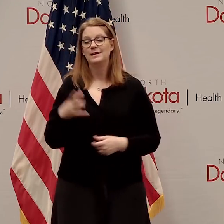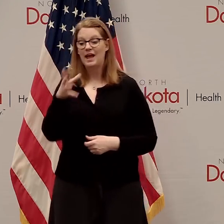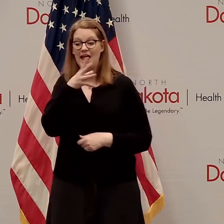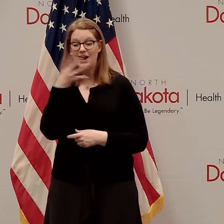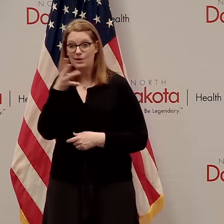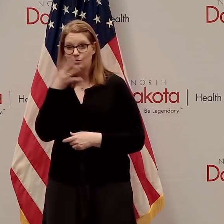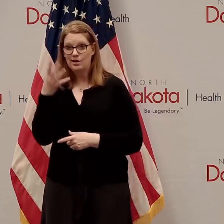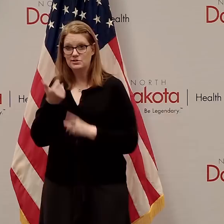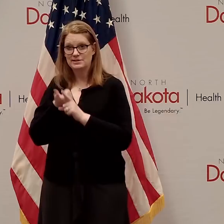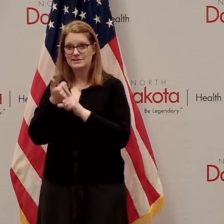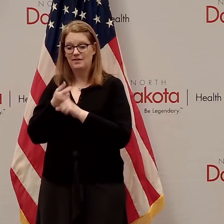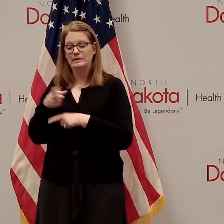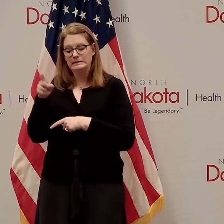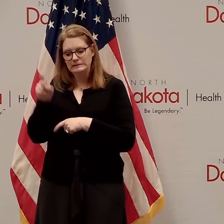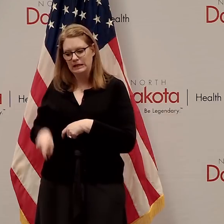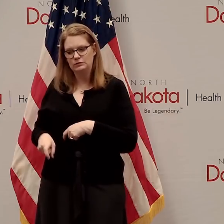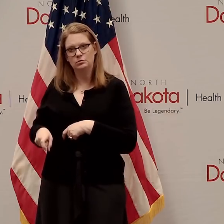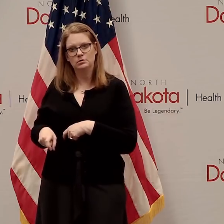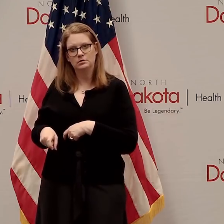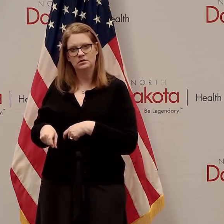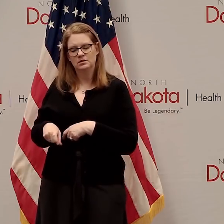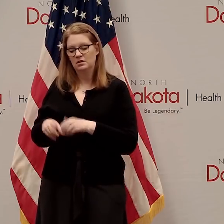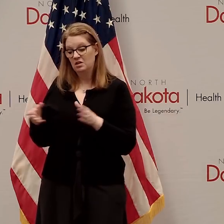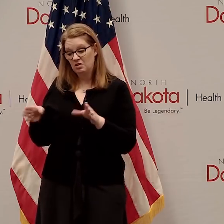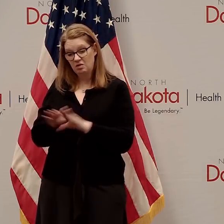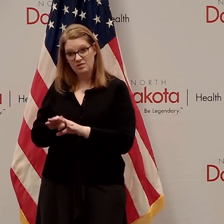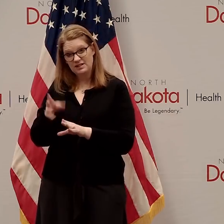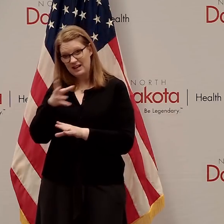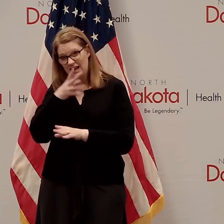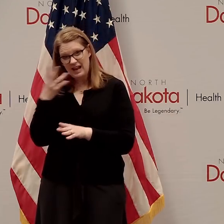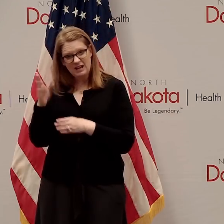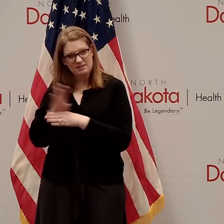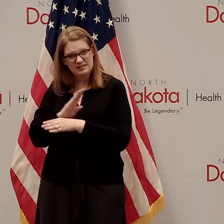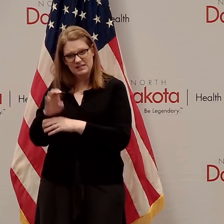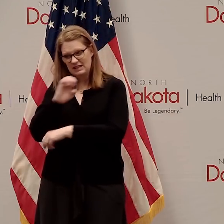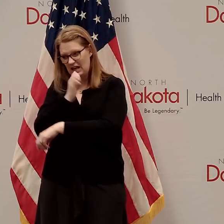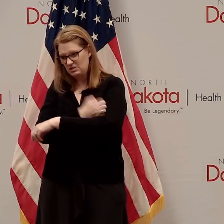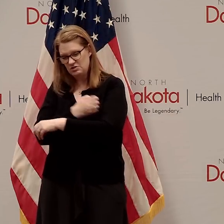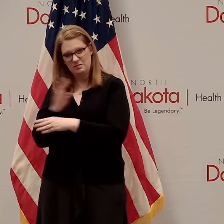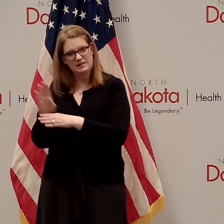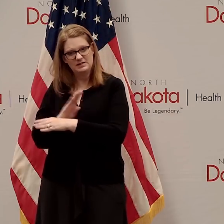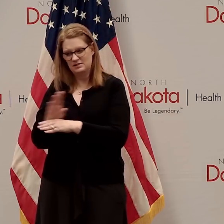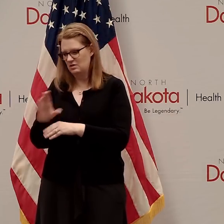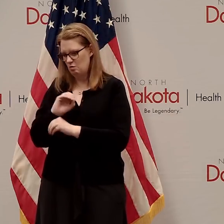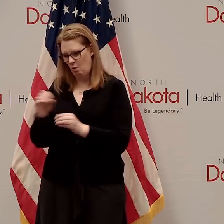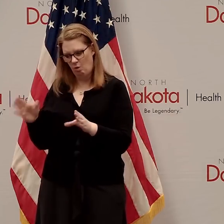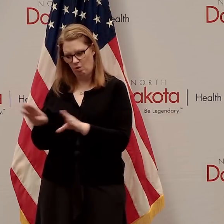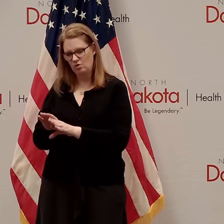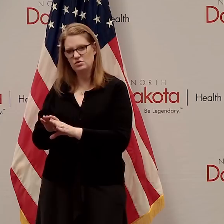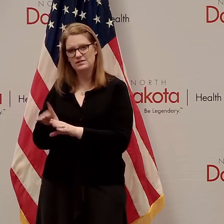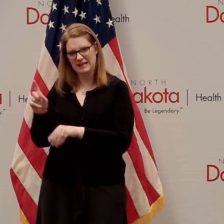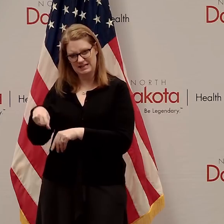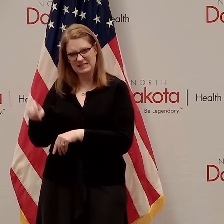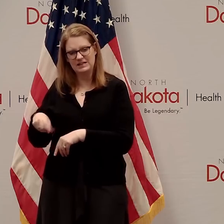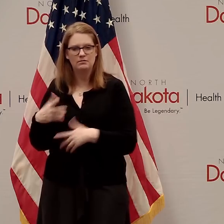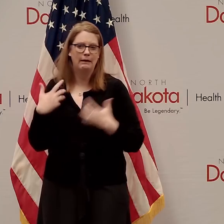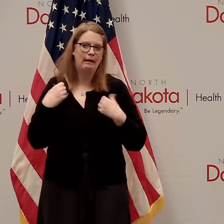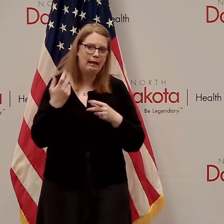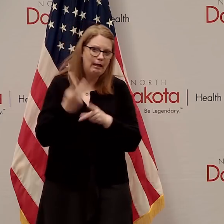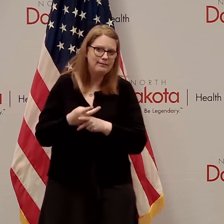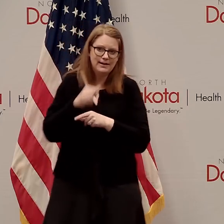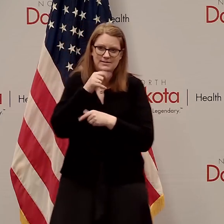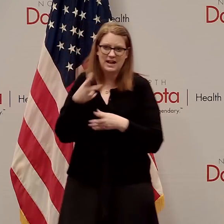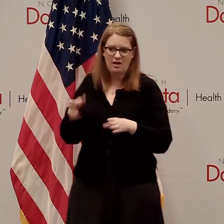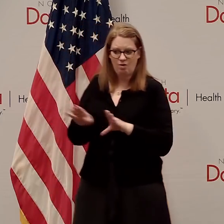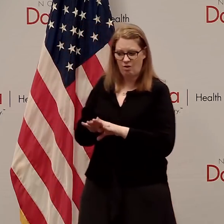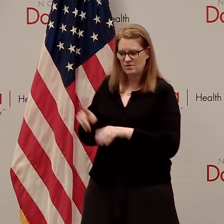essential, so that there was never any closures on ag or ag businesses. Energy business was essential, no closures on that. Healthcare not closed. And